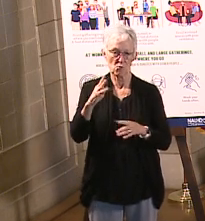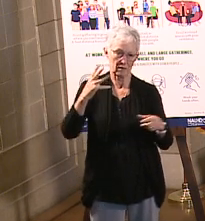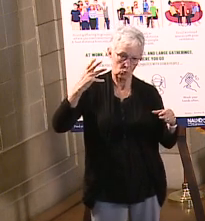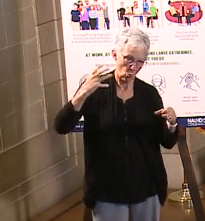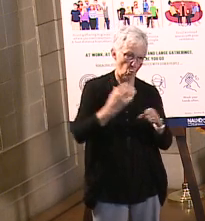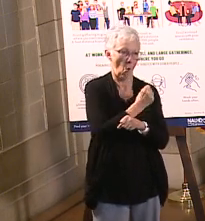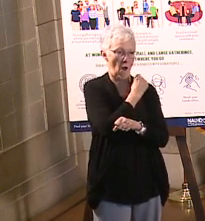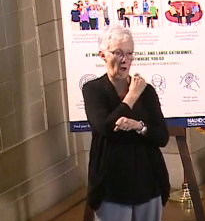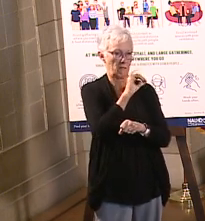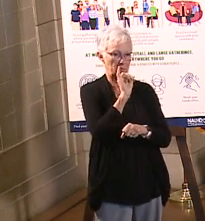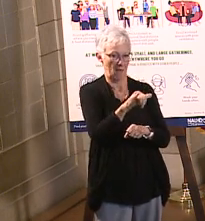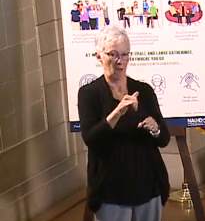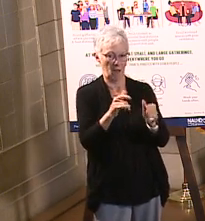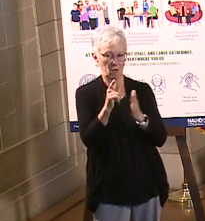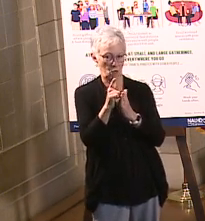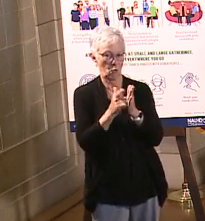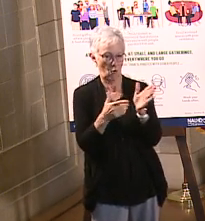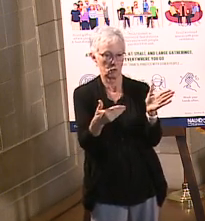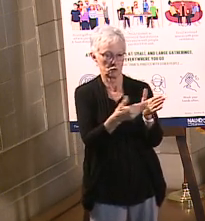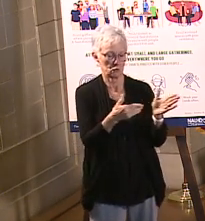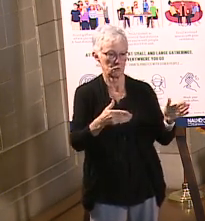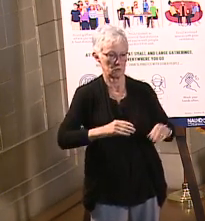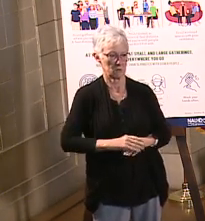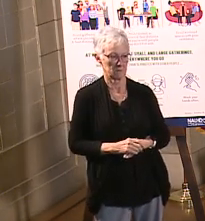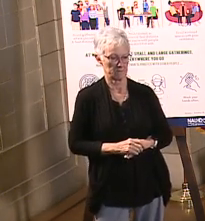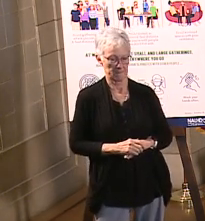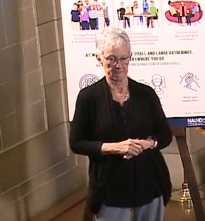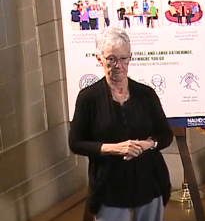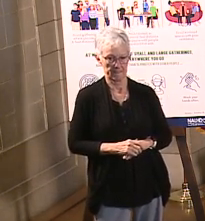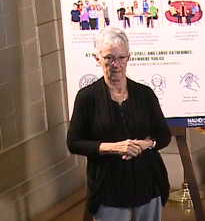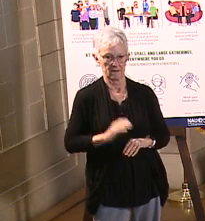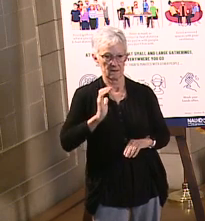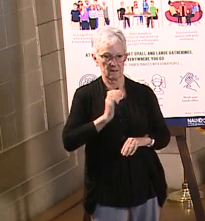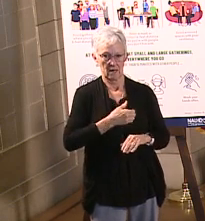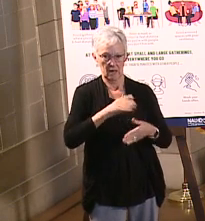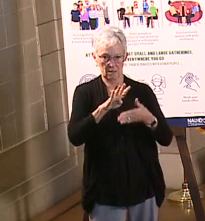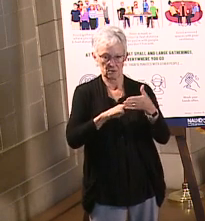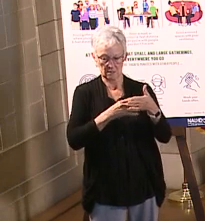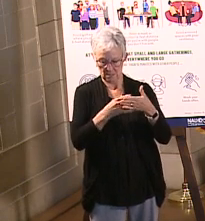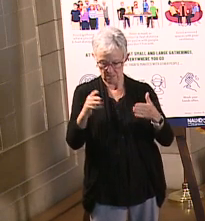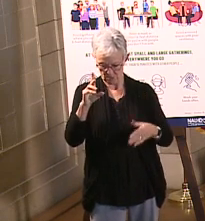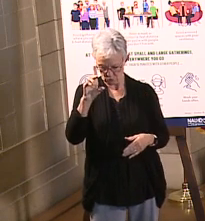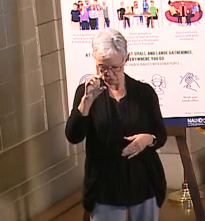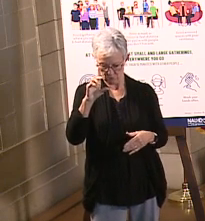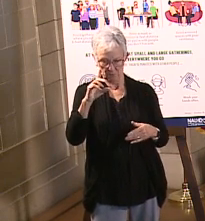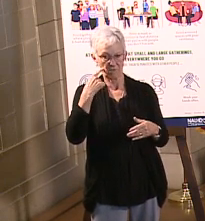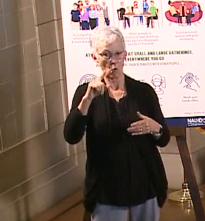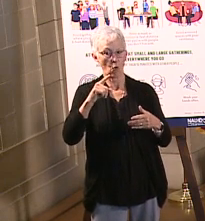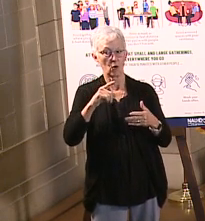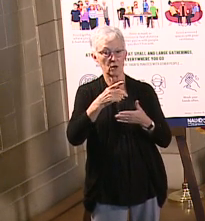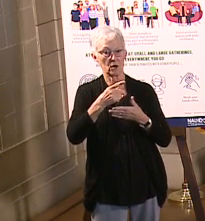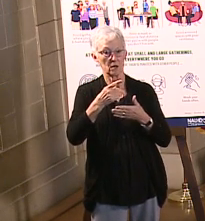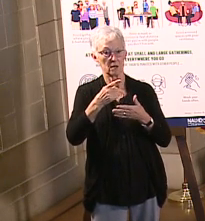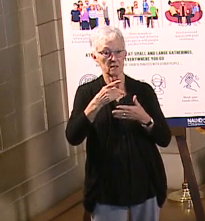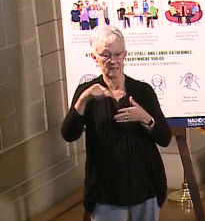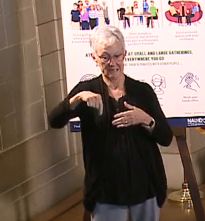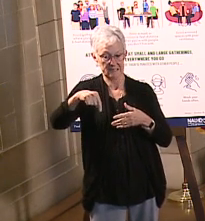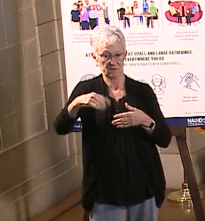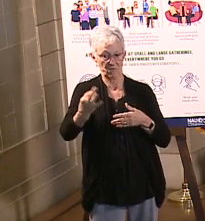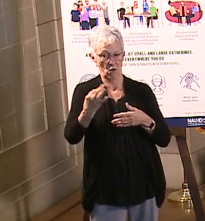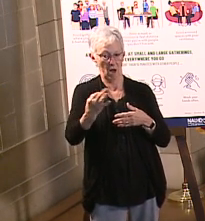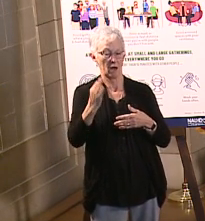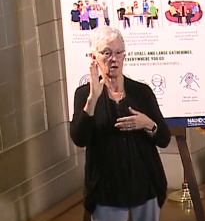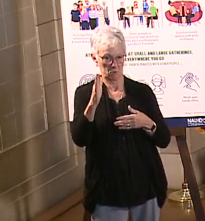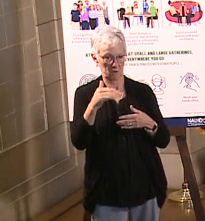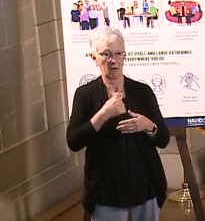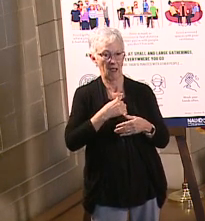So, wanted to clear that up. Our upcoming schedule is going to be December 4th, 10 a.m. Next week, we're going to be Monday, Wednesday, Friday